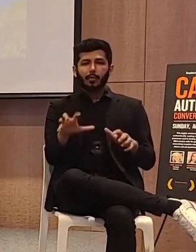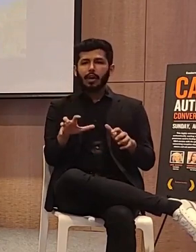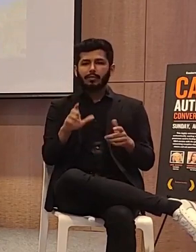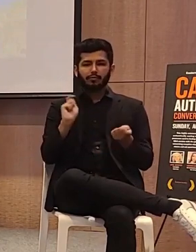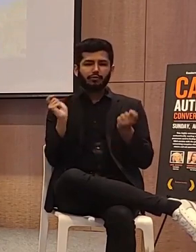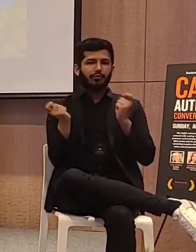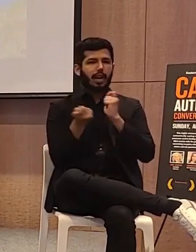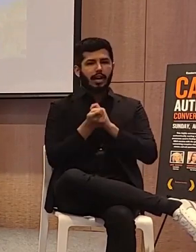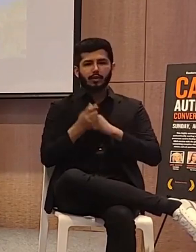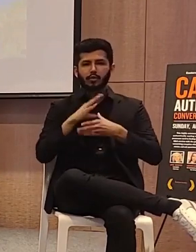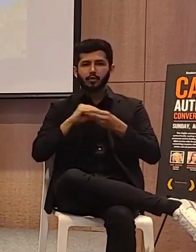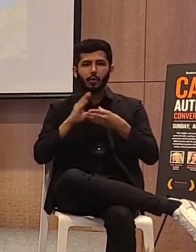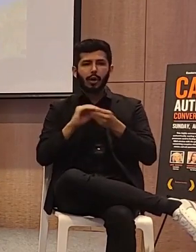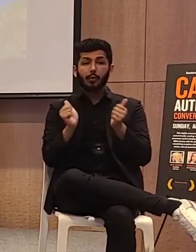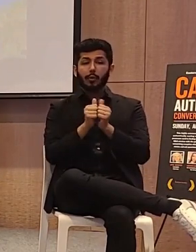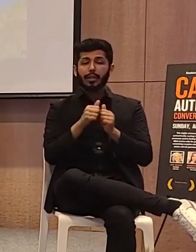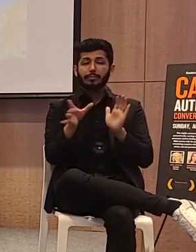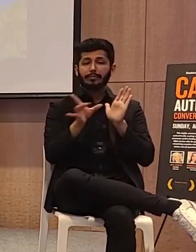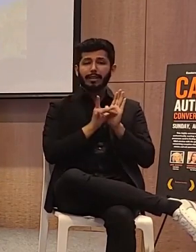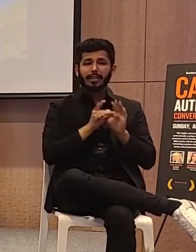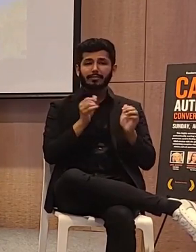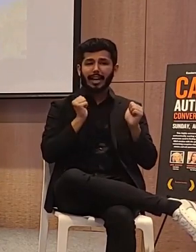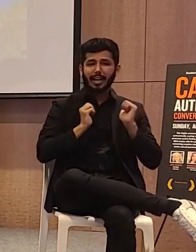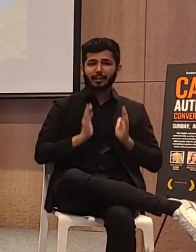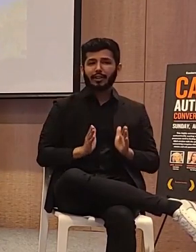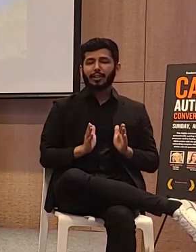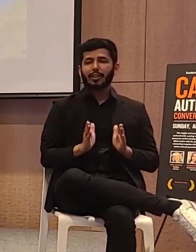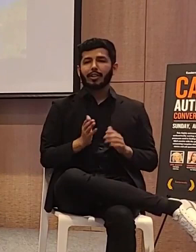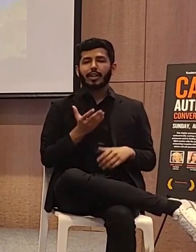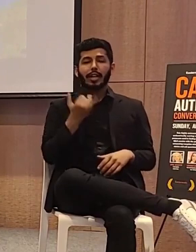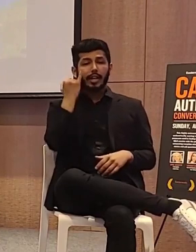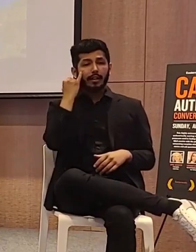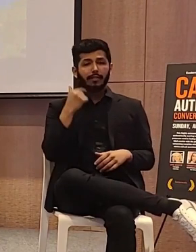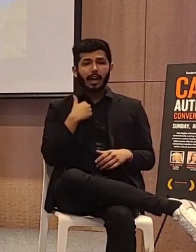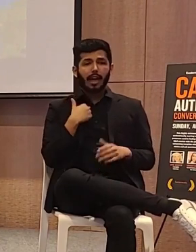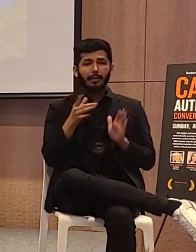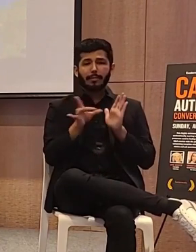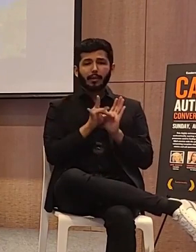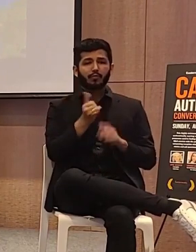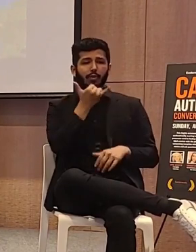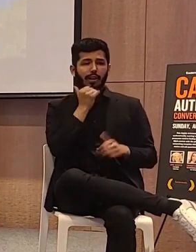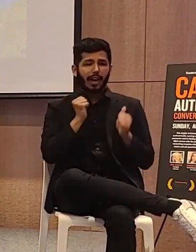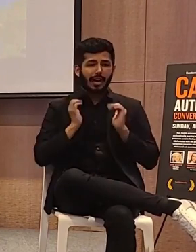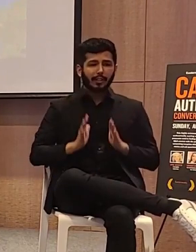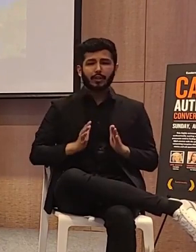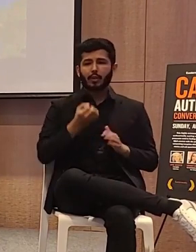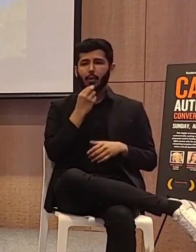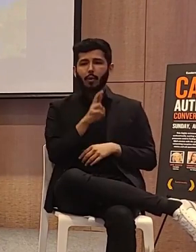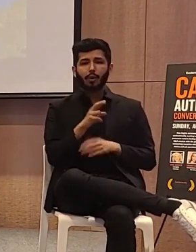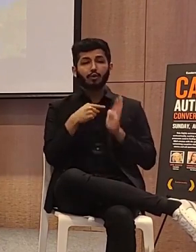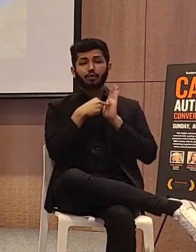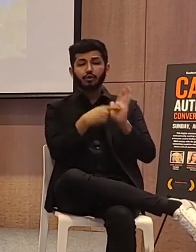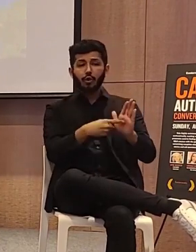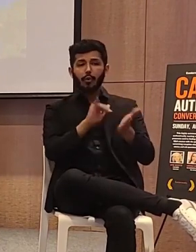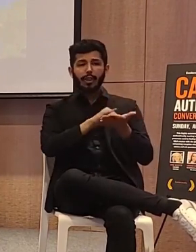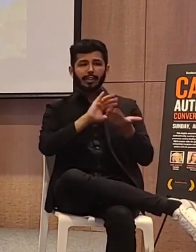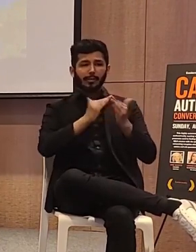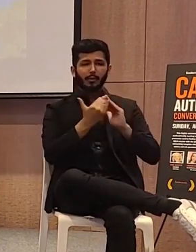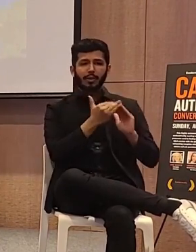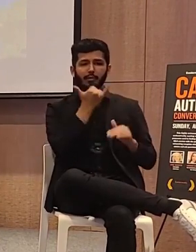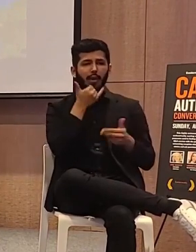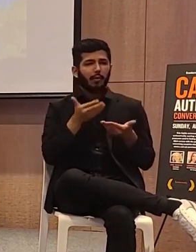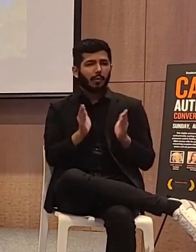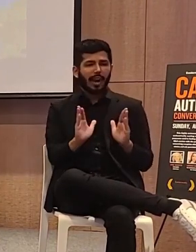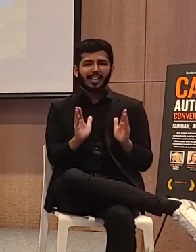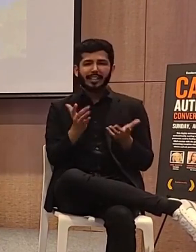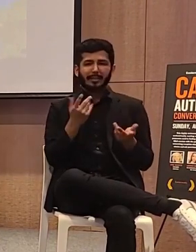the casting because they'll feel like, oh, can I do justice to this? And will I be criticized if I get it wrong? Because there's a lot of fear-motivated decisions in this